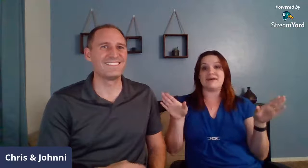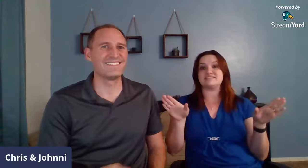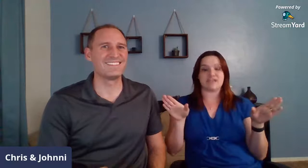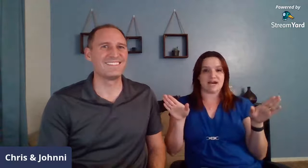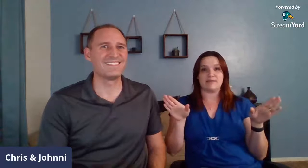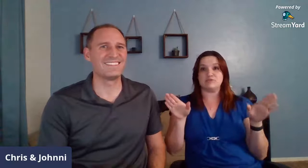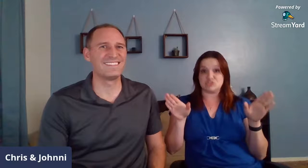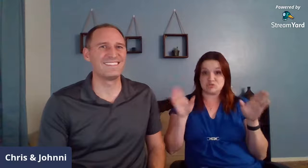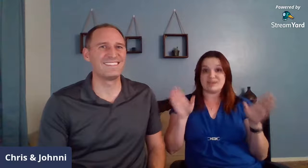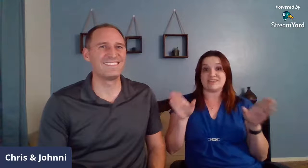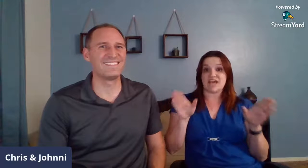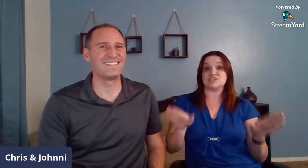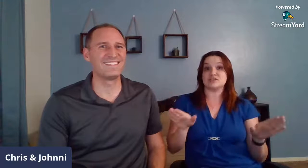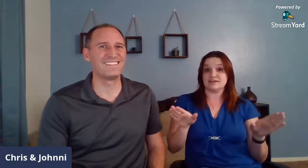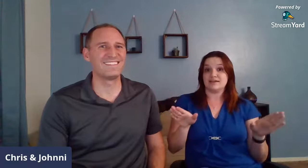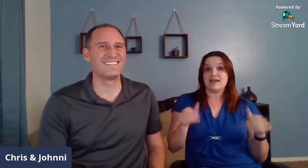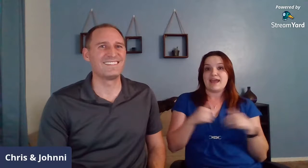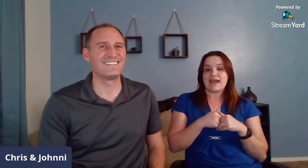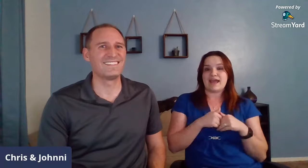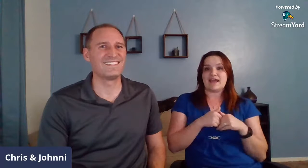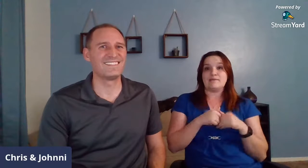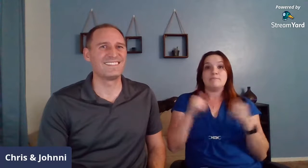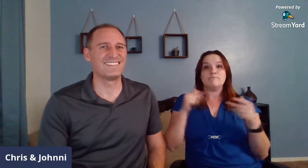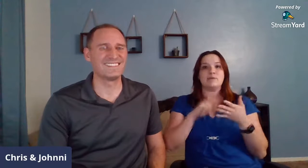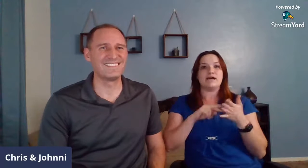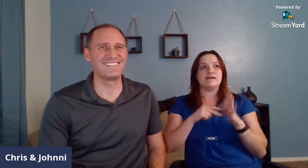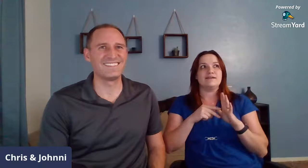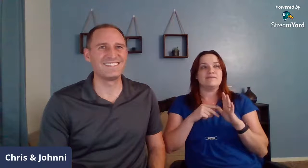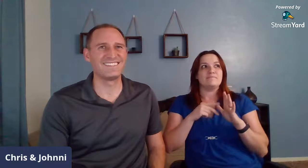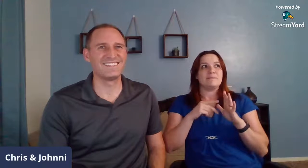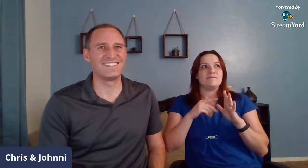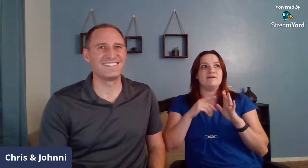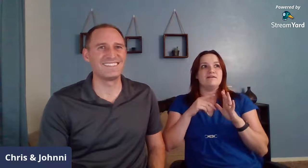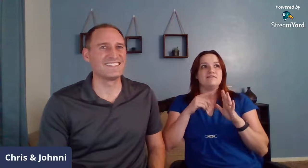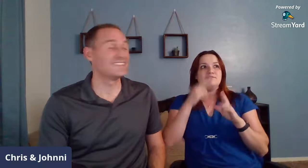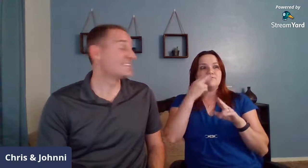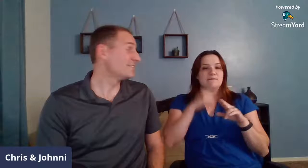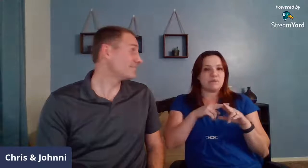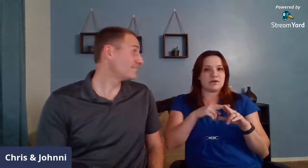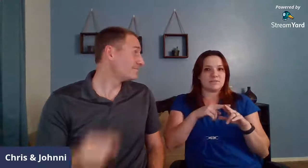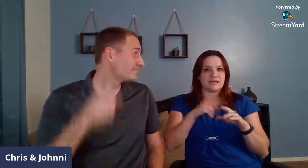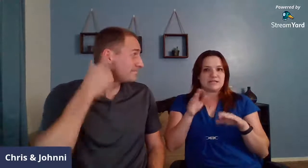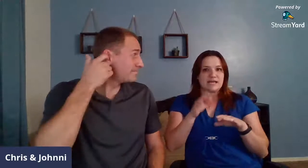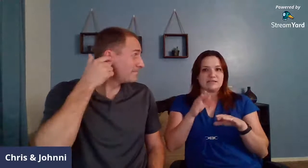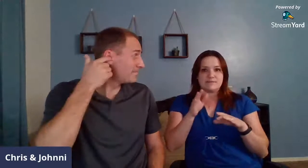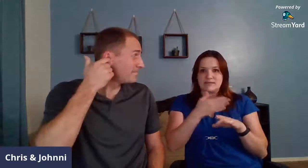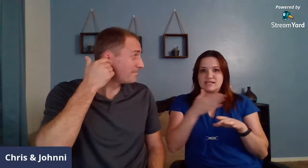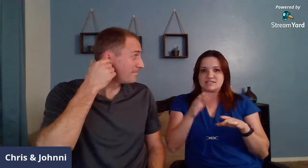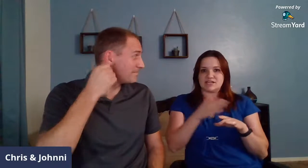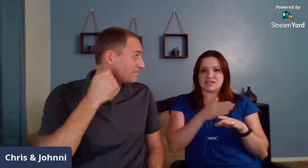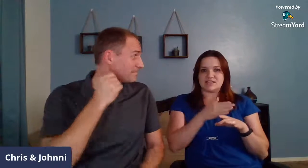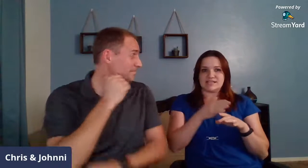best time doing that song. But the fun part about that song